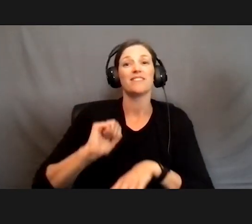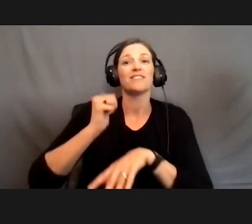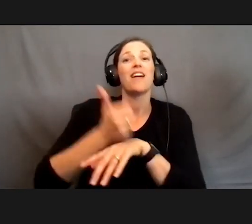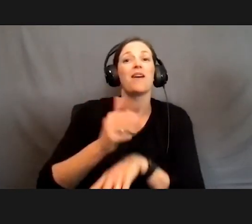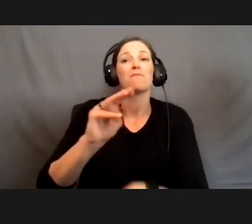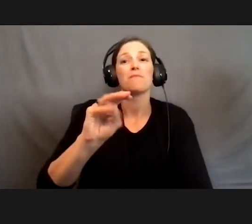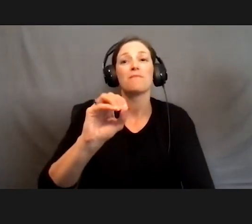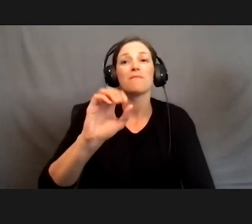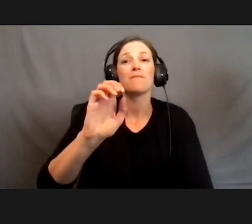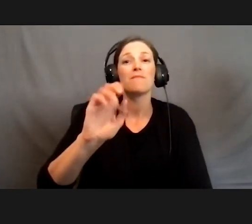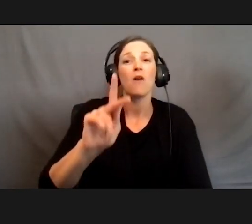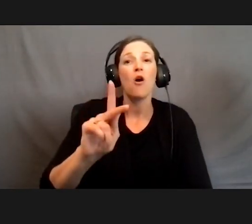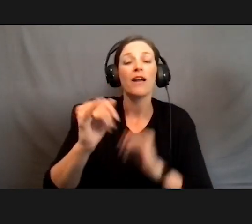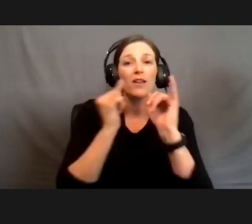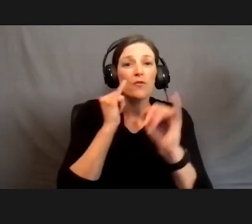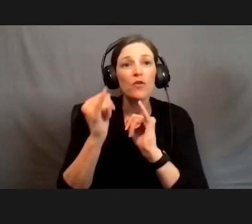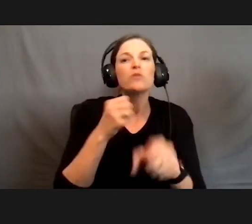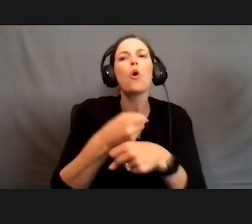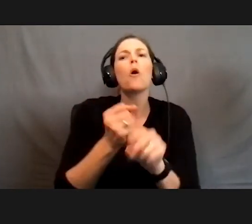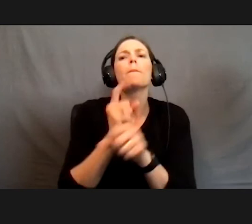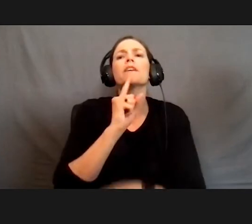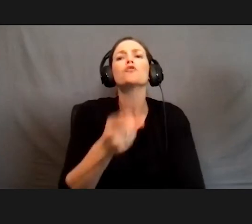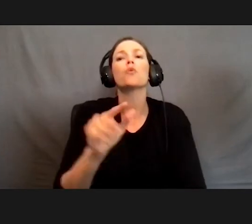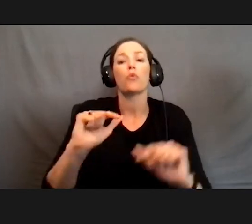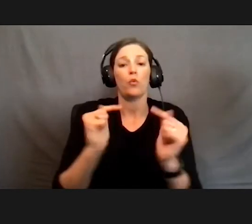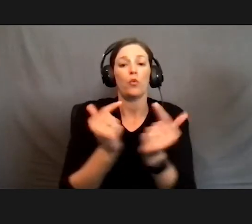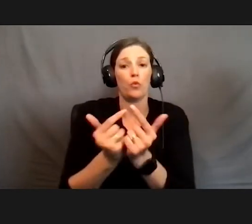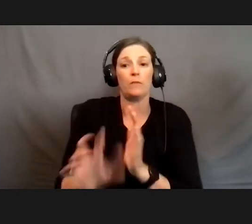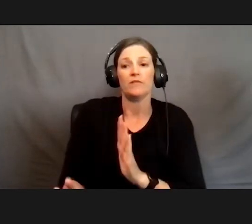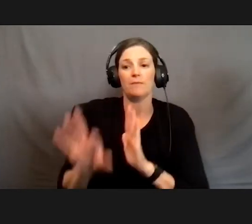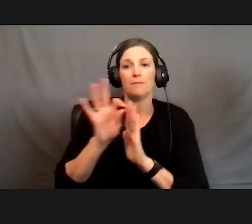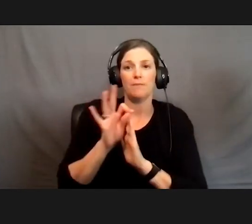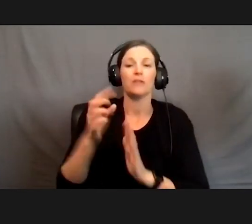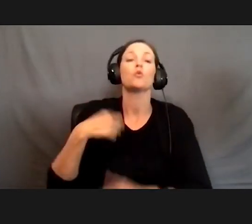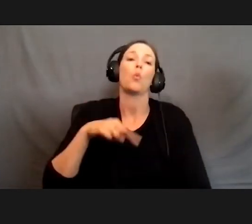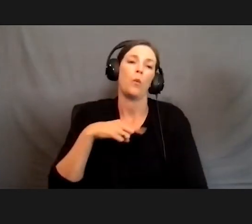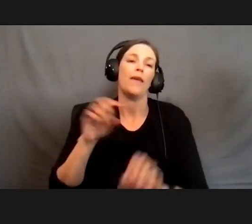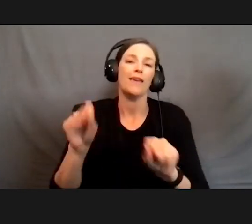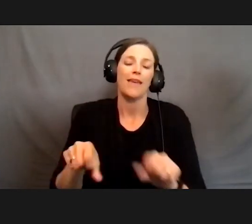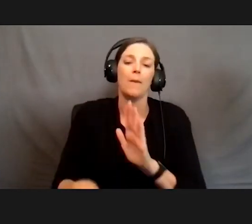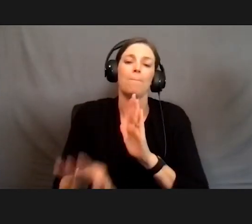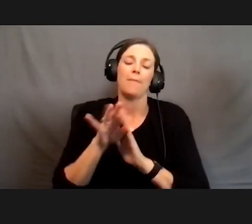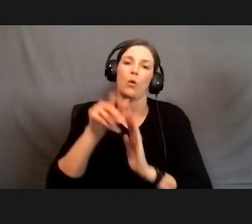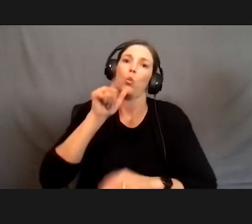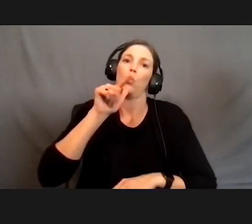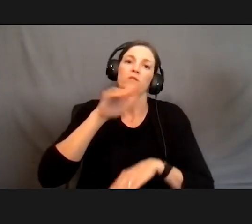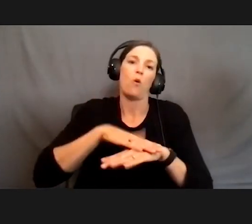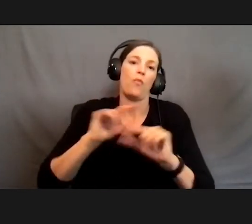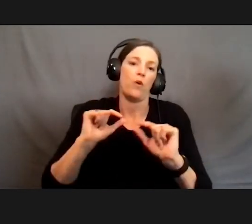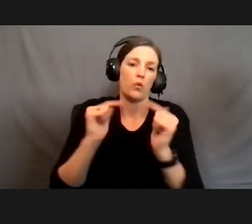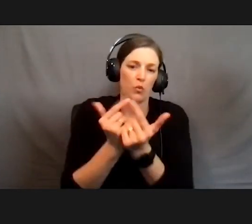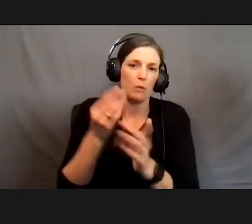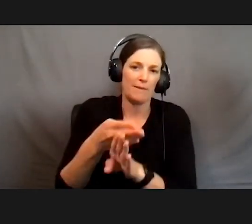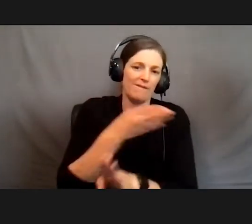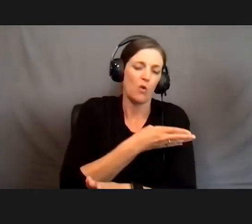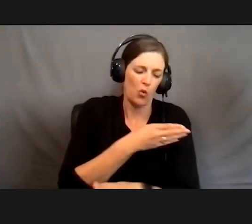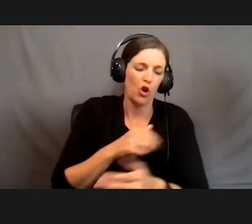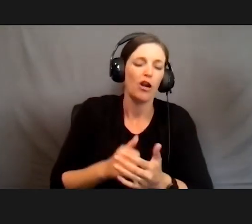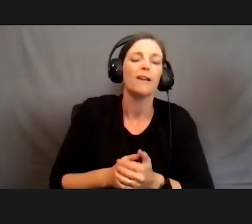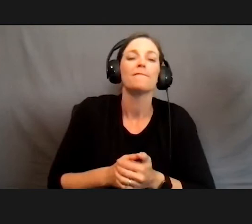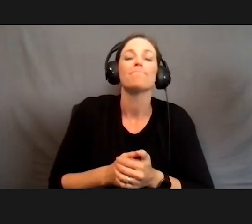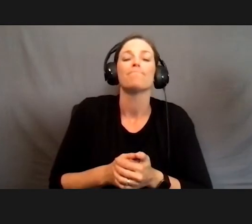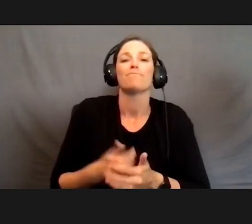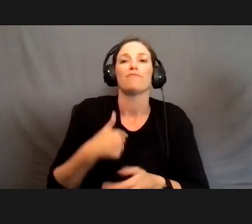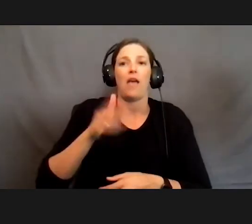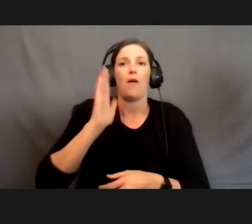So I'll make sure that the groups that we choose, like we do get to choose who those are beforehand. I